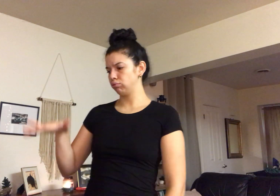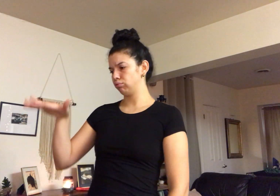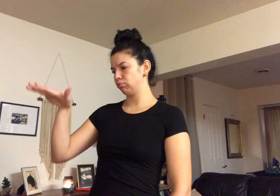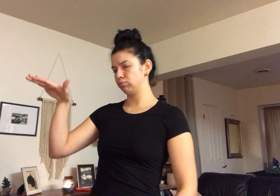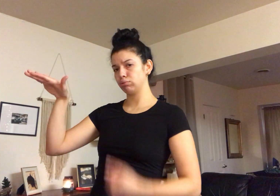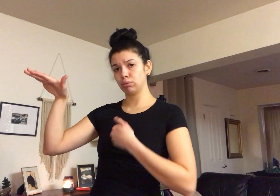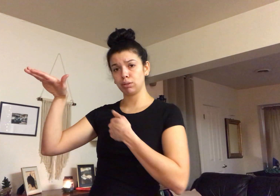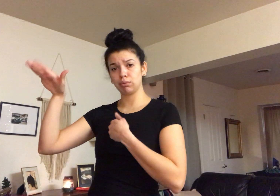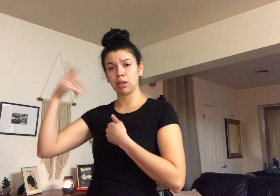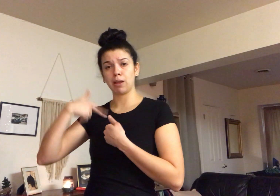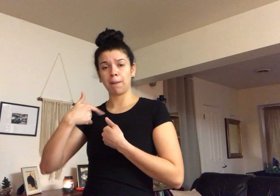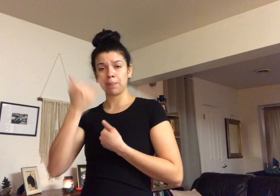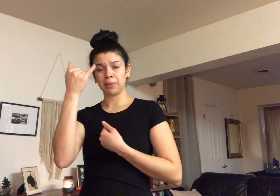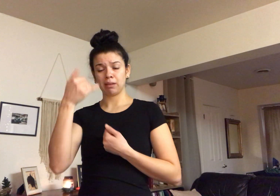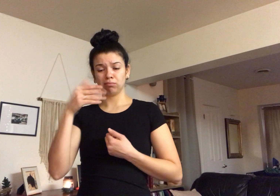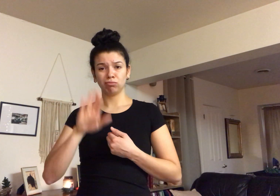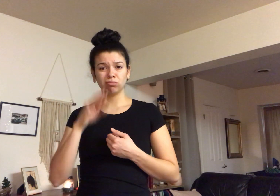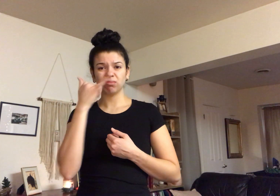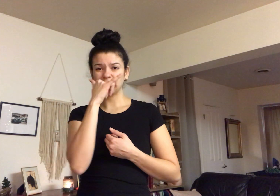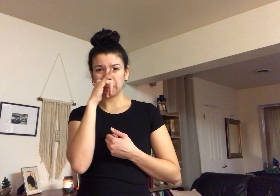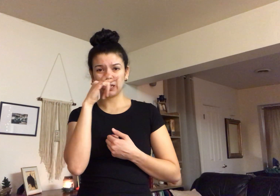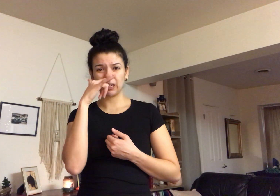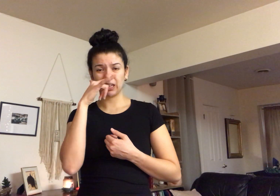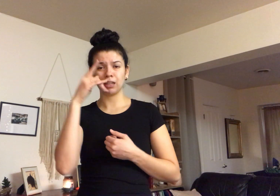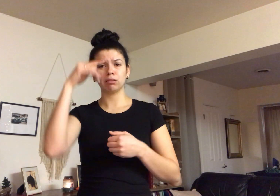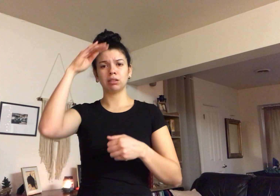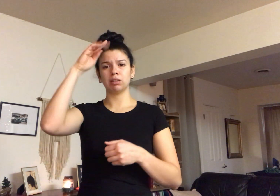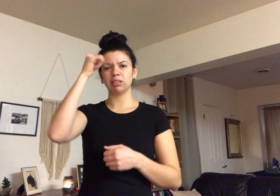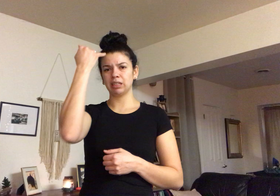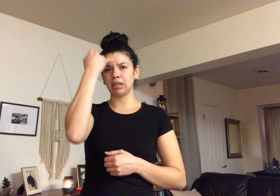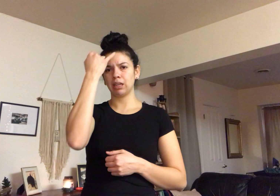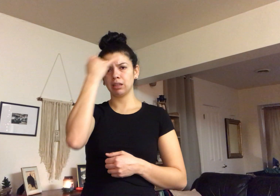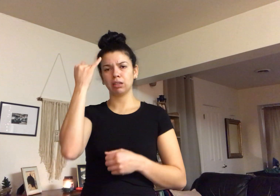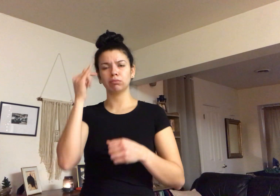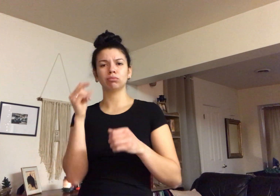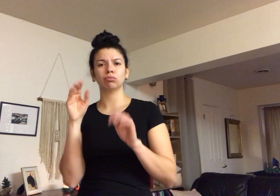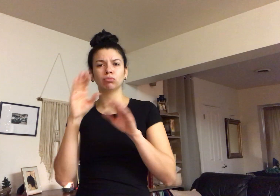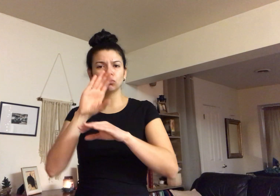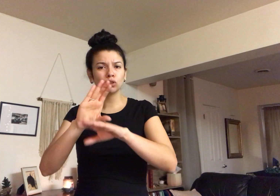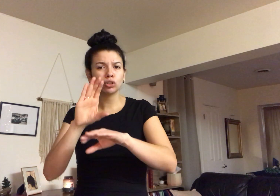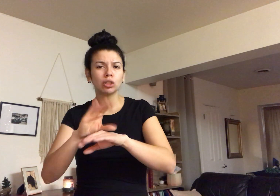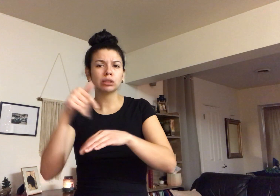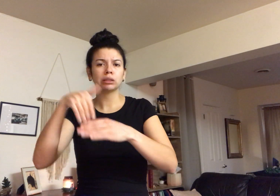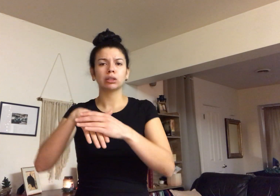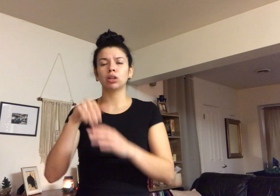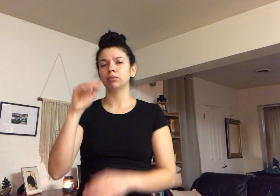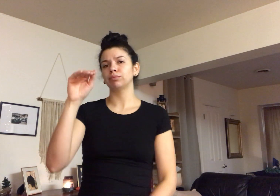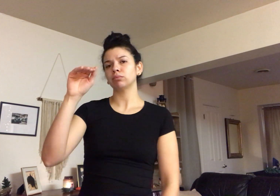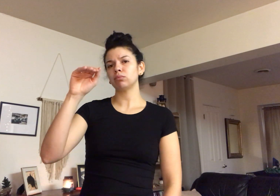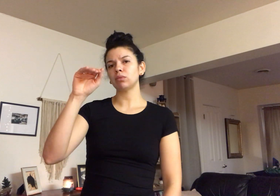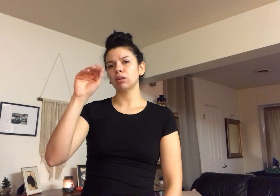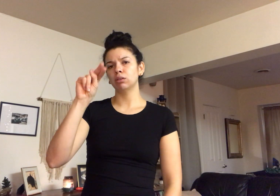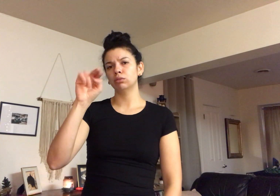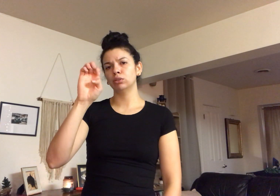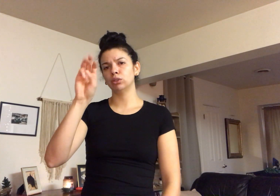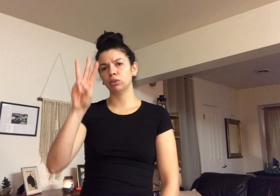in a Catholic family in New Orleans, during Lent, I was always taught that the most meaningful thing one could do was to give something